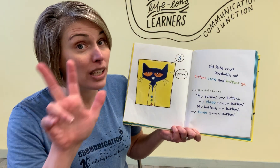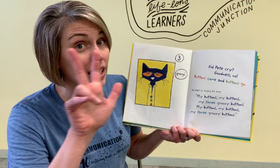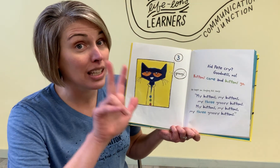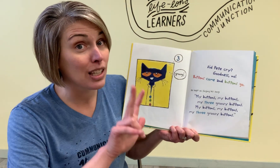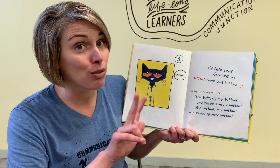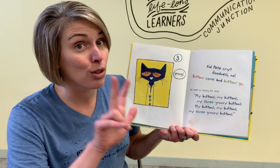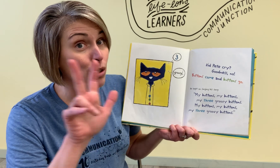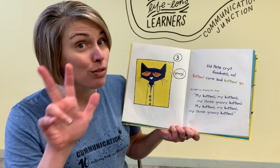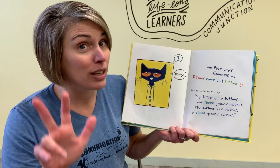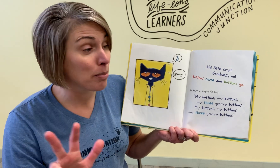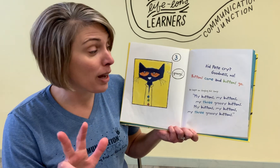3 groovy